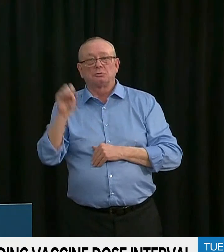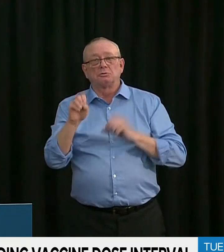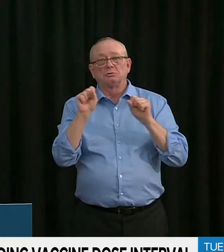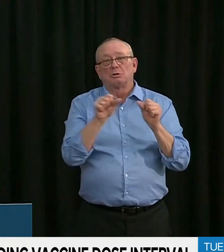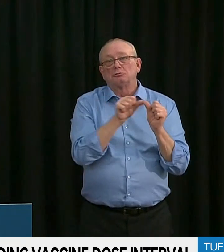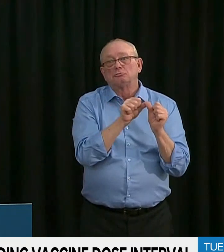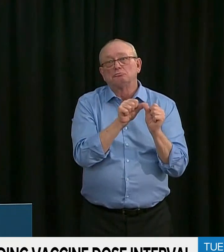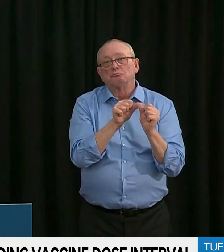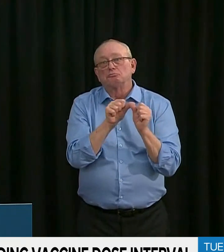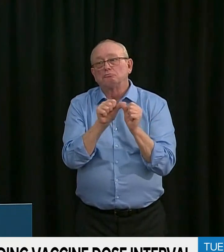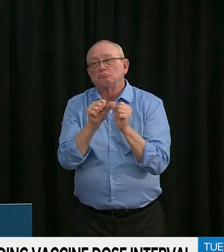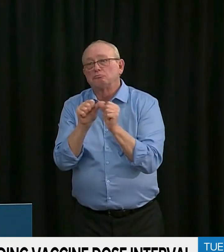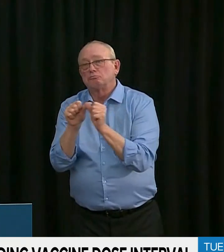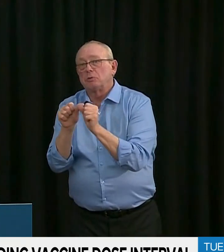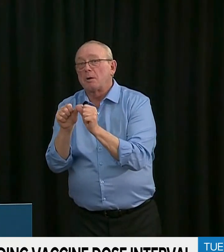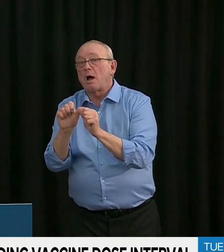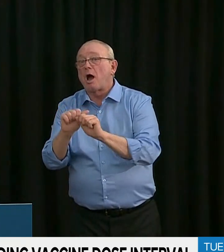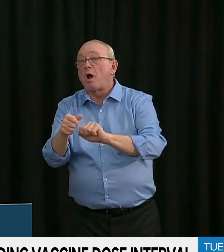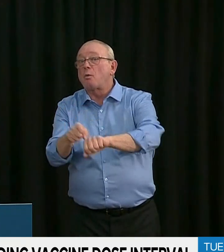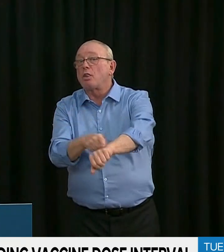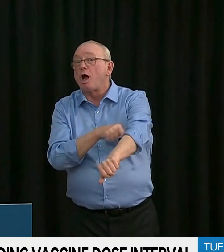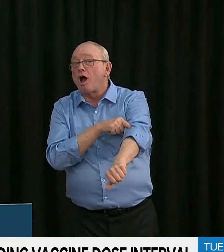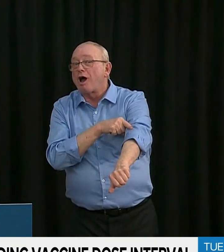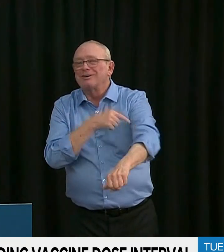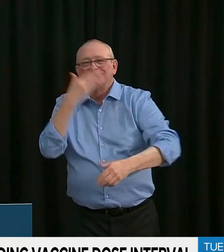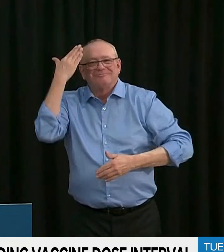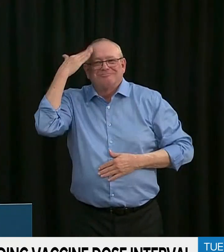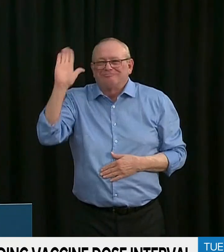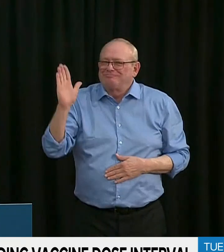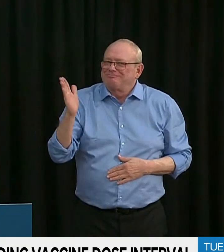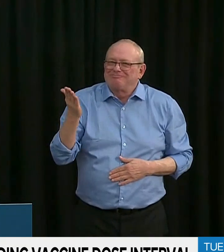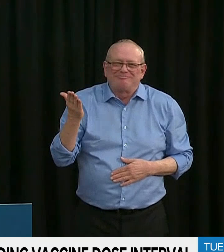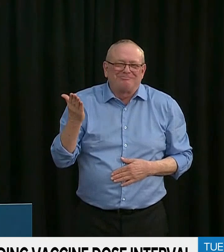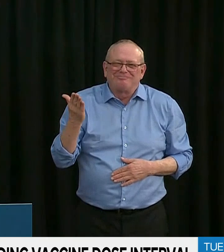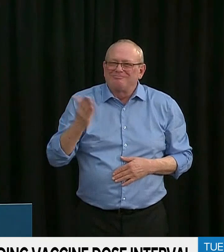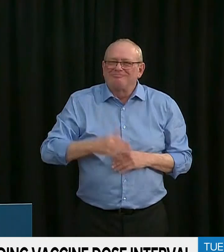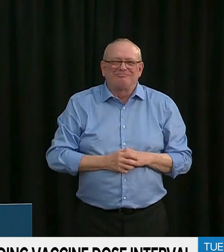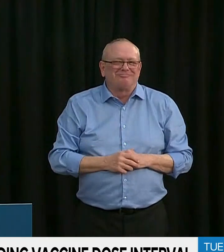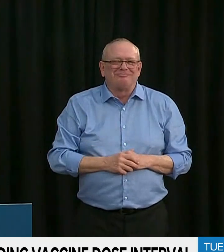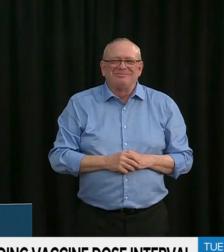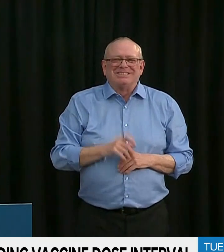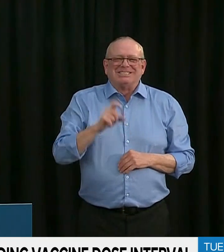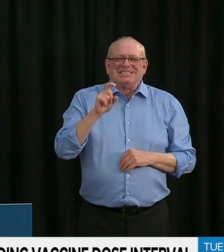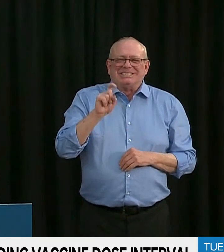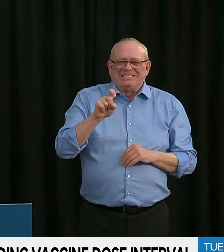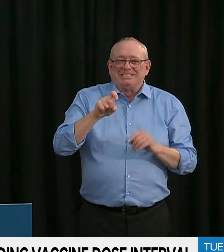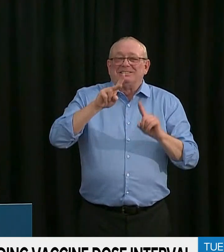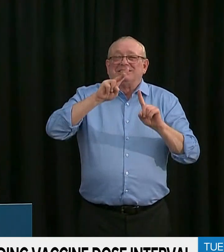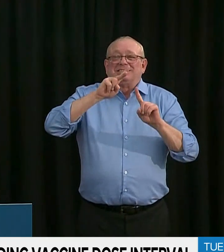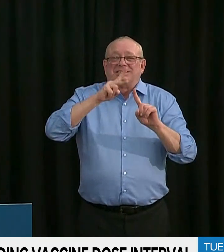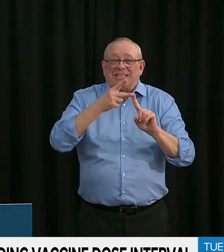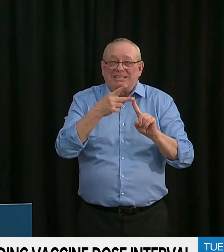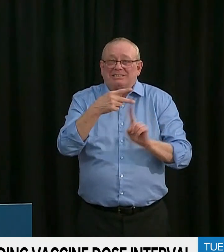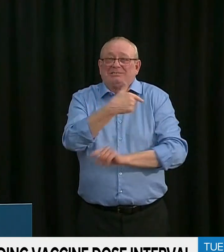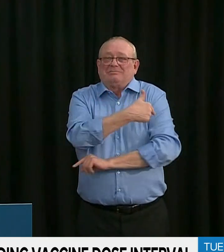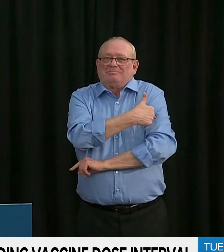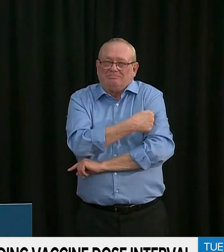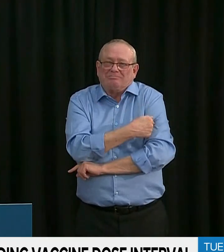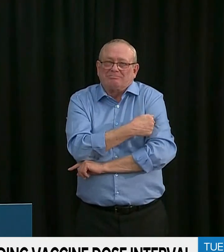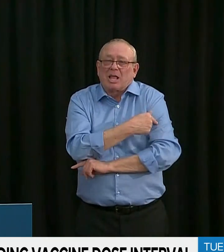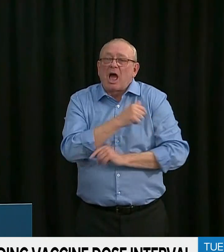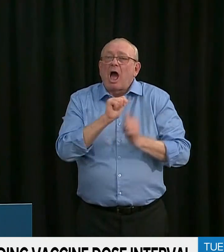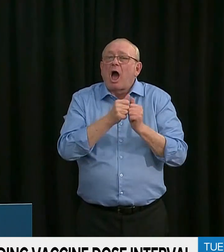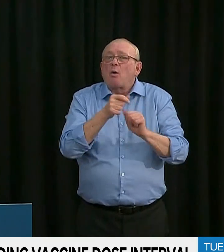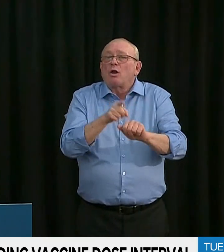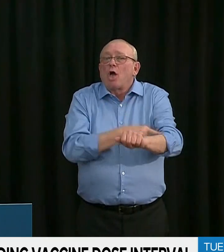dose protection will last without the second dose. We know that in those studies there was a range of intervals between the first and